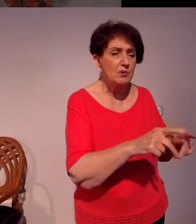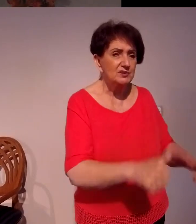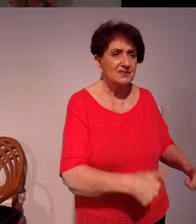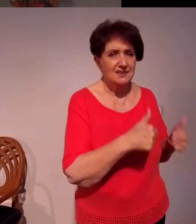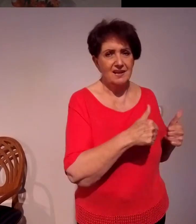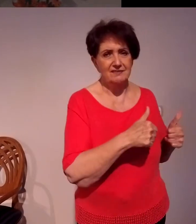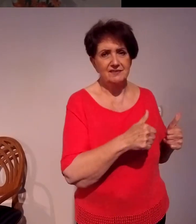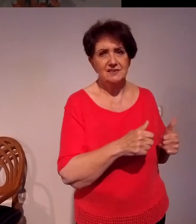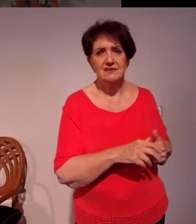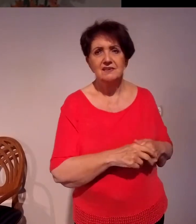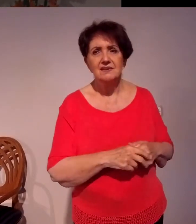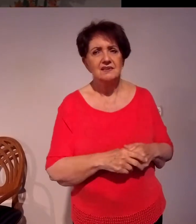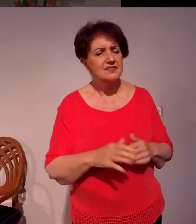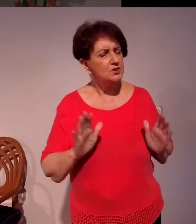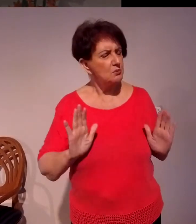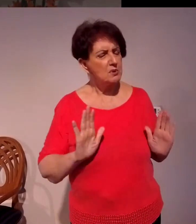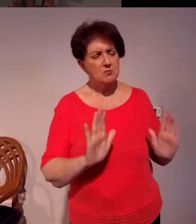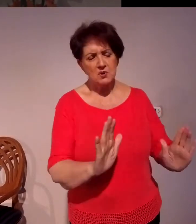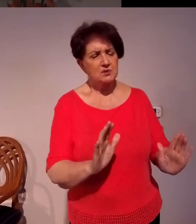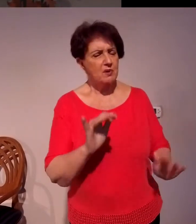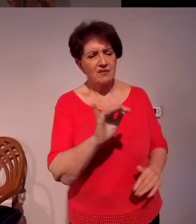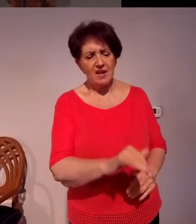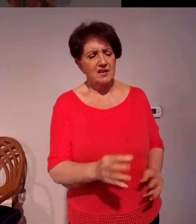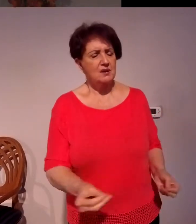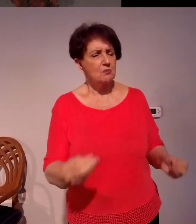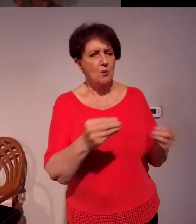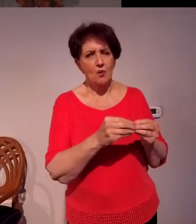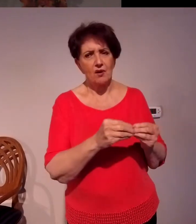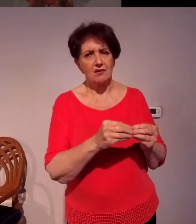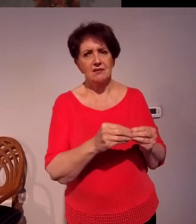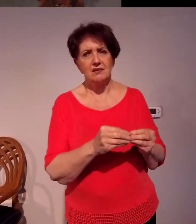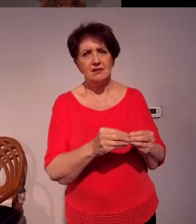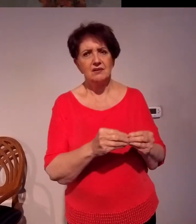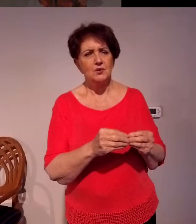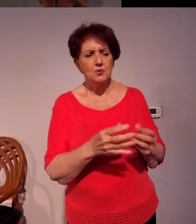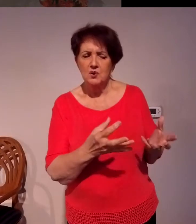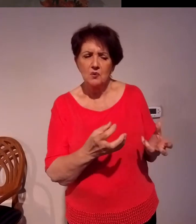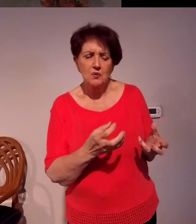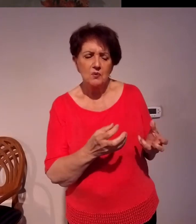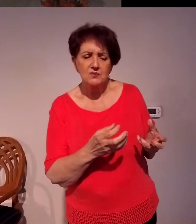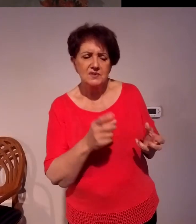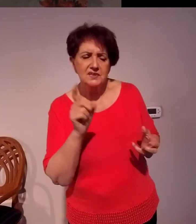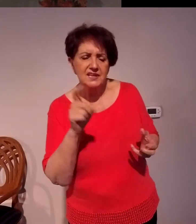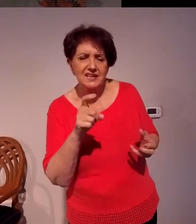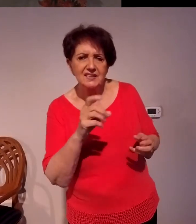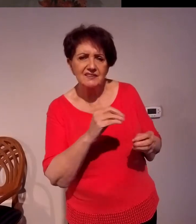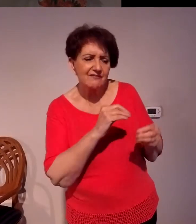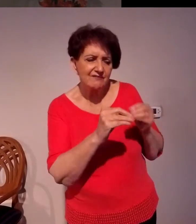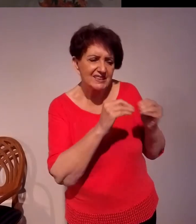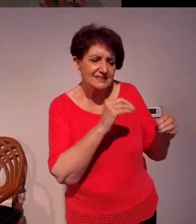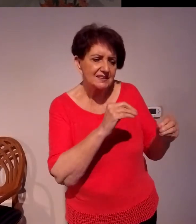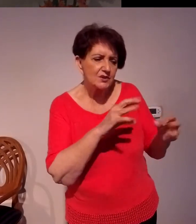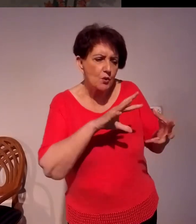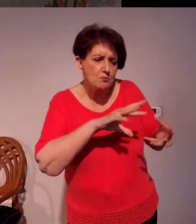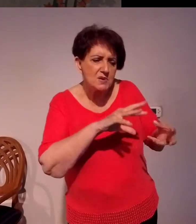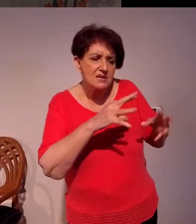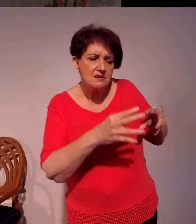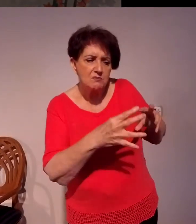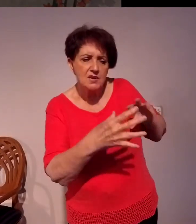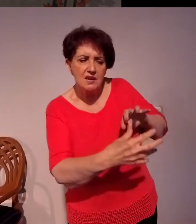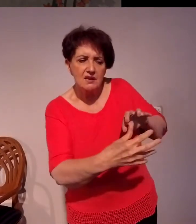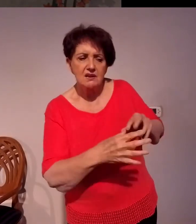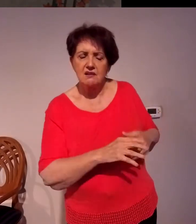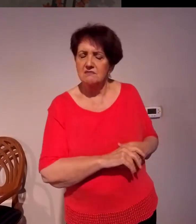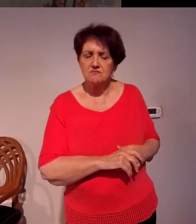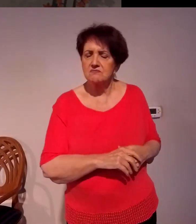lives. Let us not be pushed by that and seek to fix it, to manipulate it in some